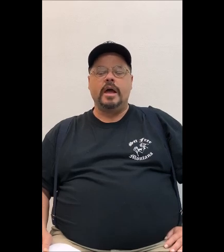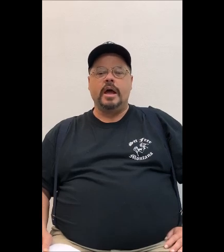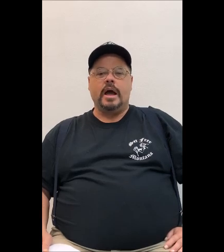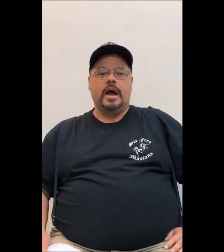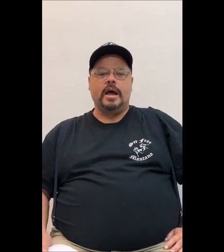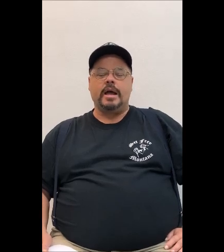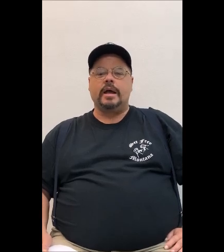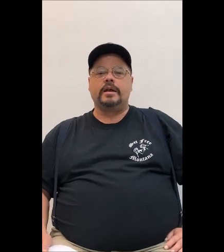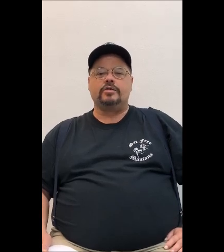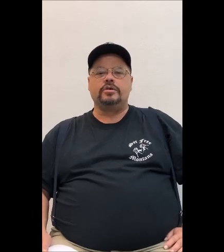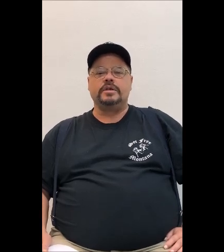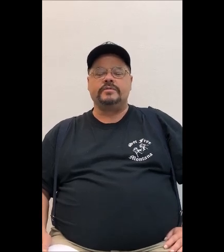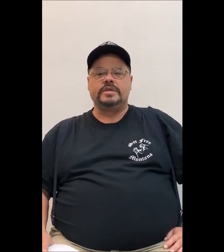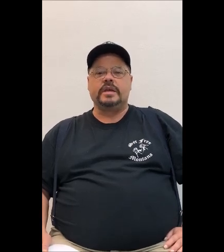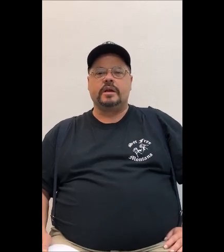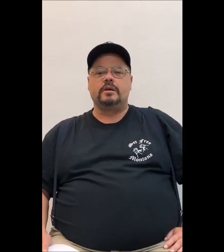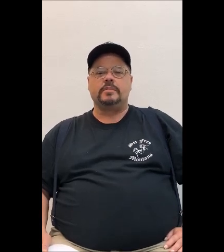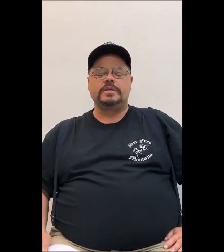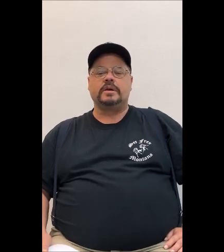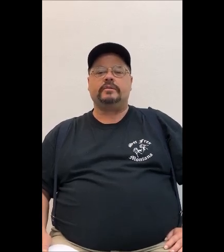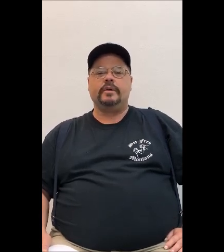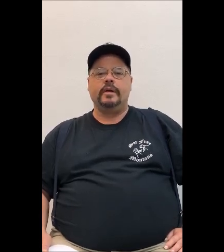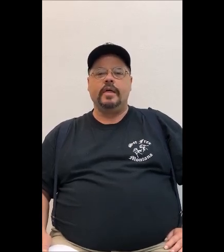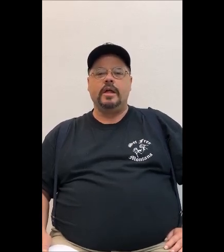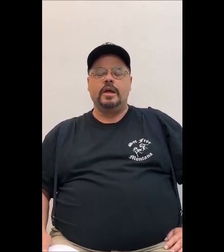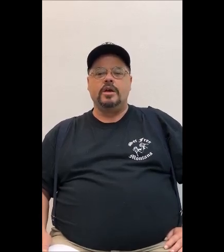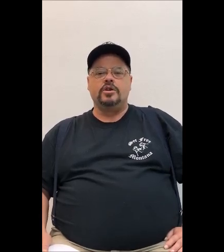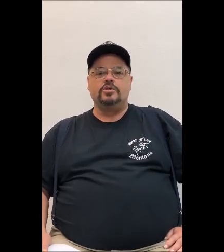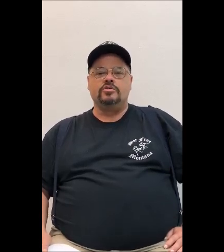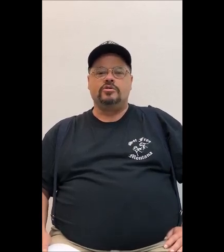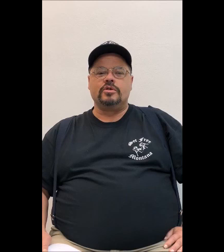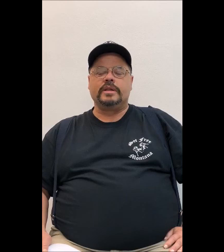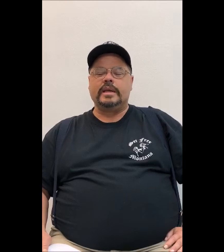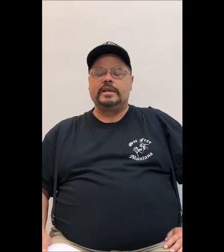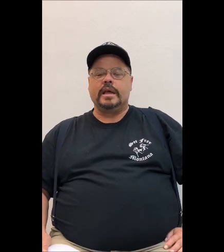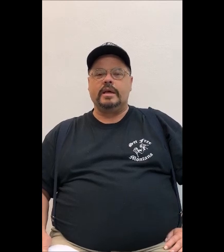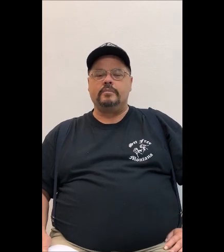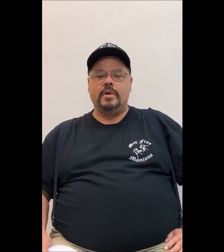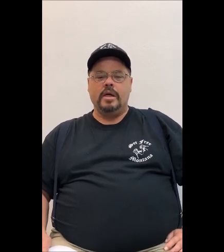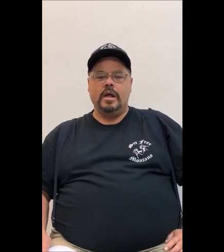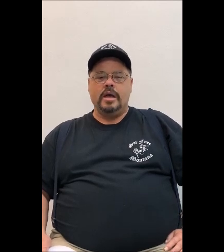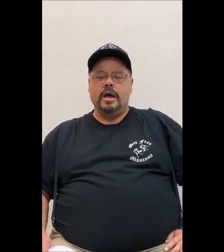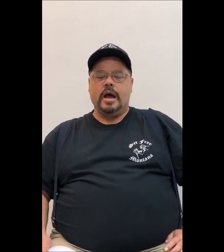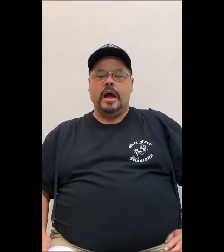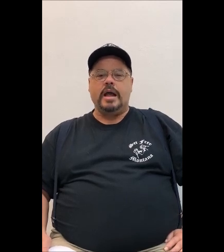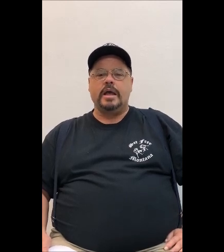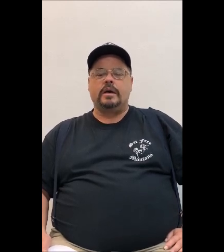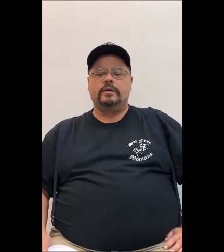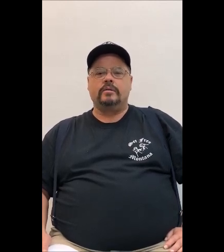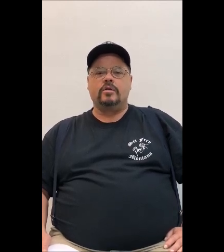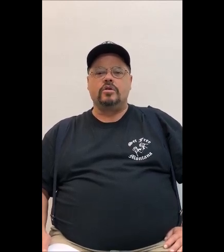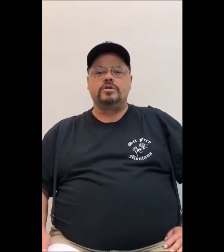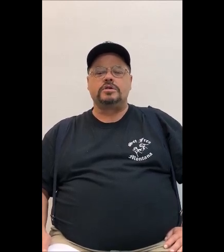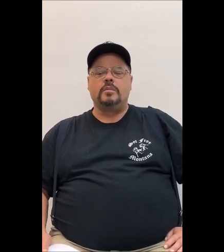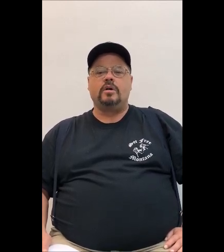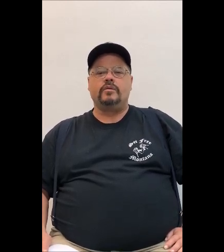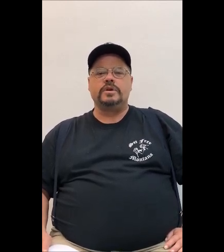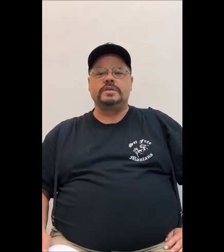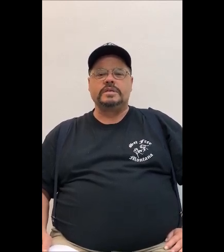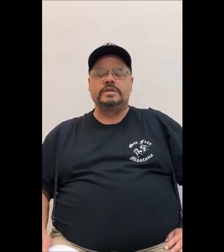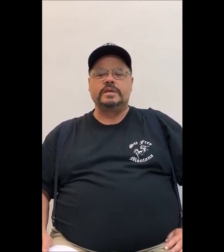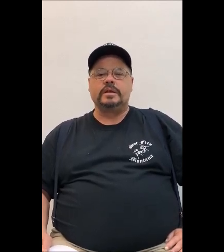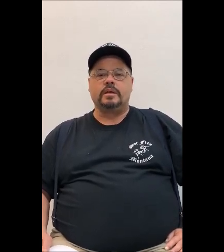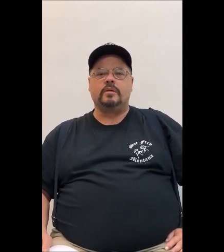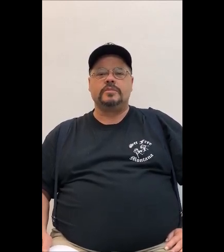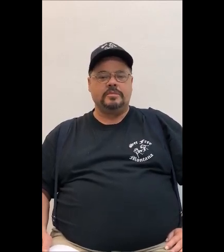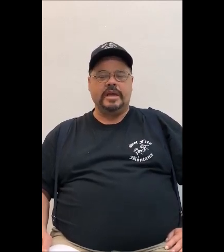job. I couldn't even take care of myself. During that time, I heard a small